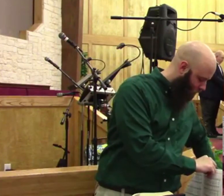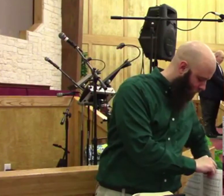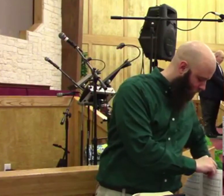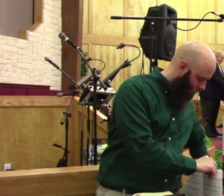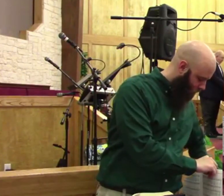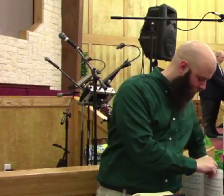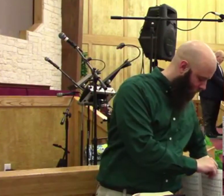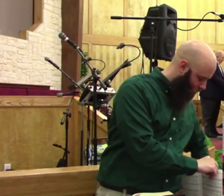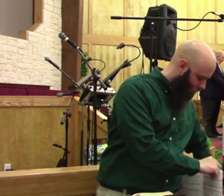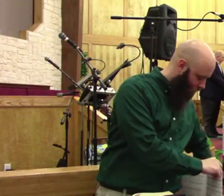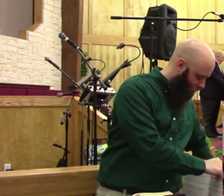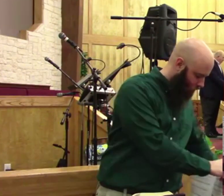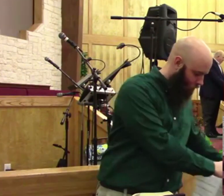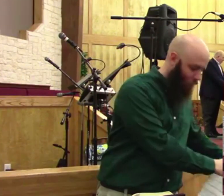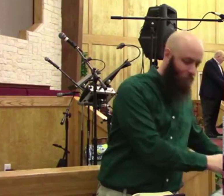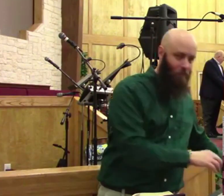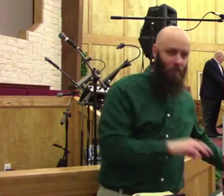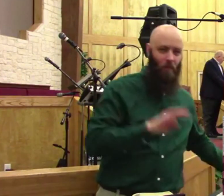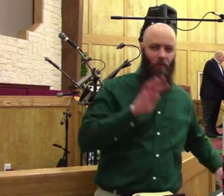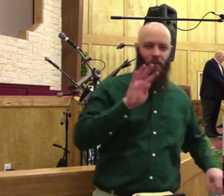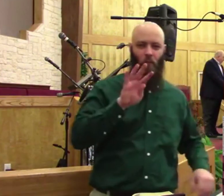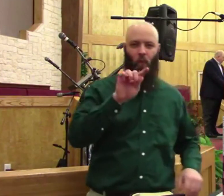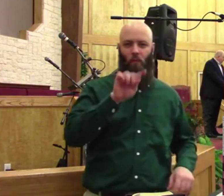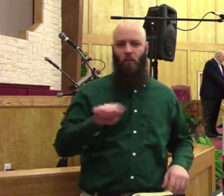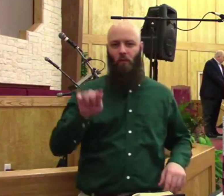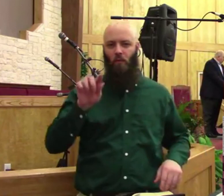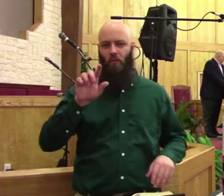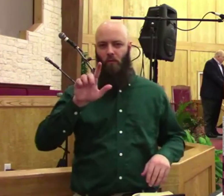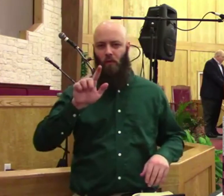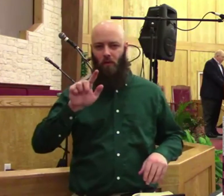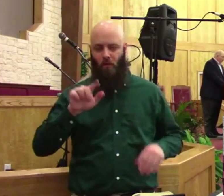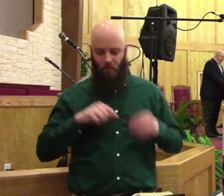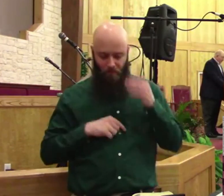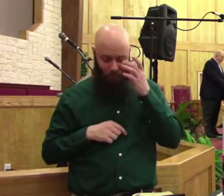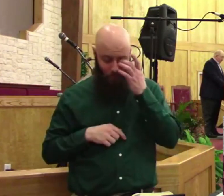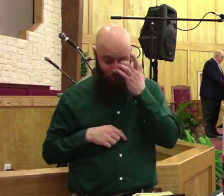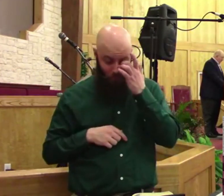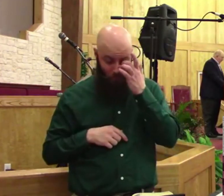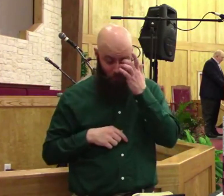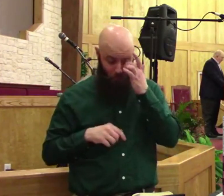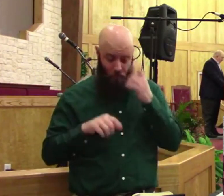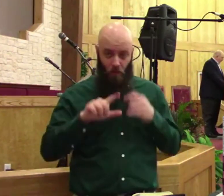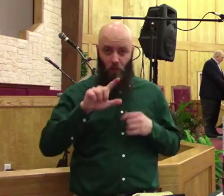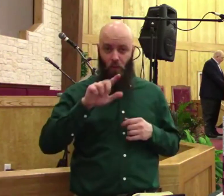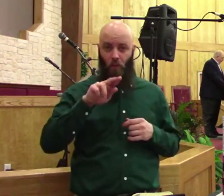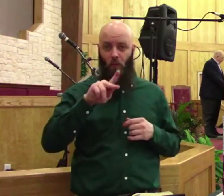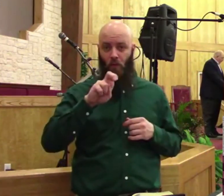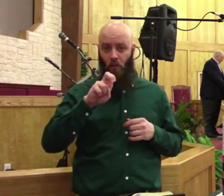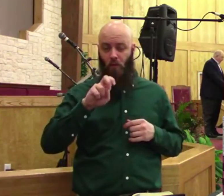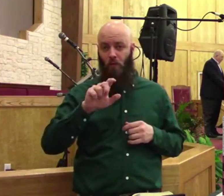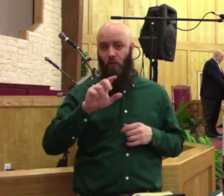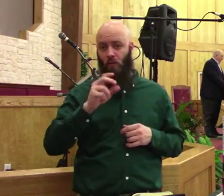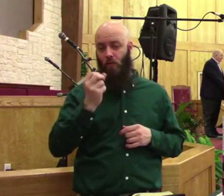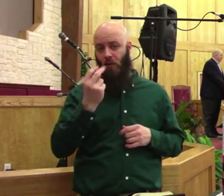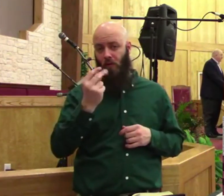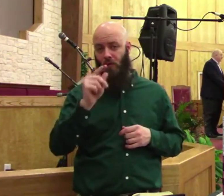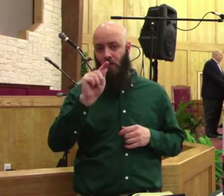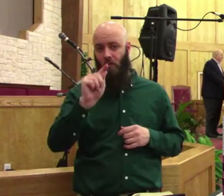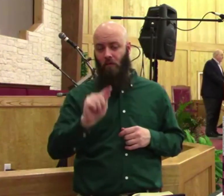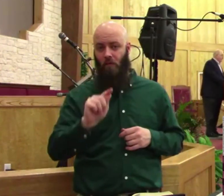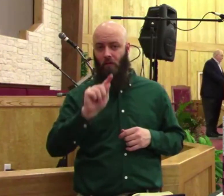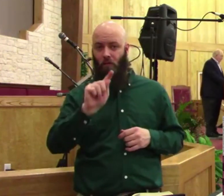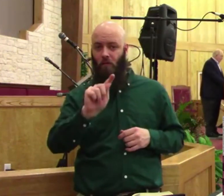And we'll be reading 4 through 21, if you'll follow along. Luke 12, verses 4 through